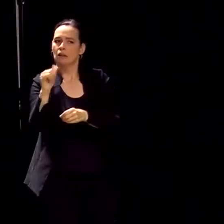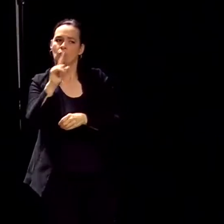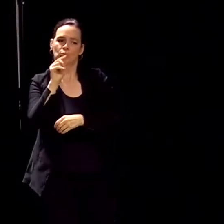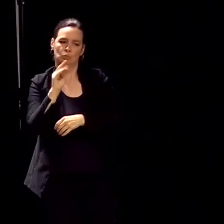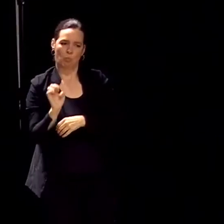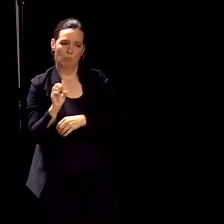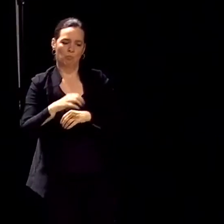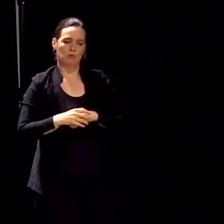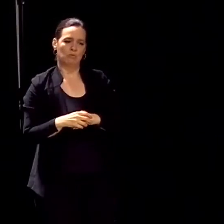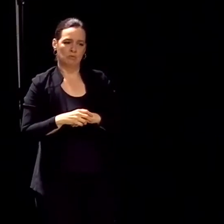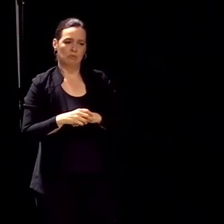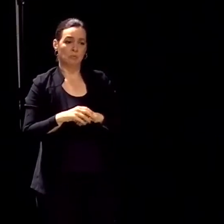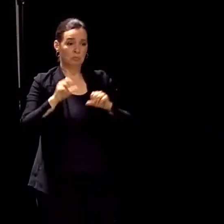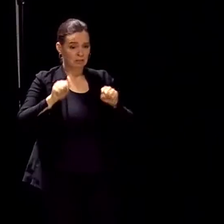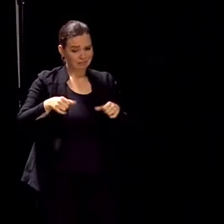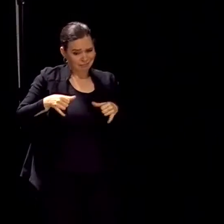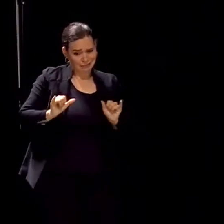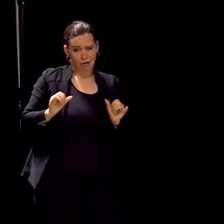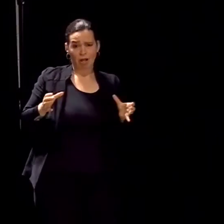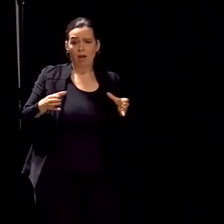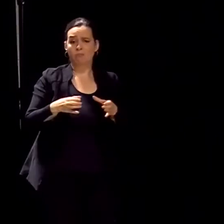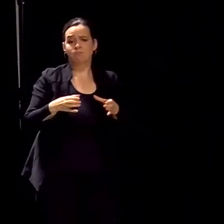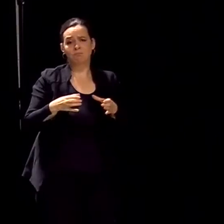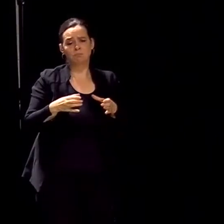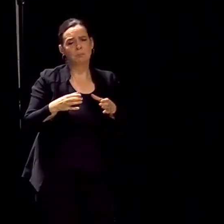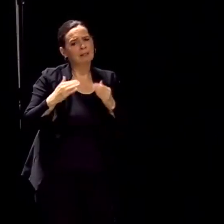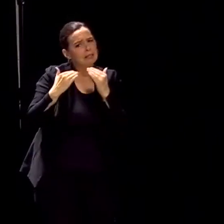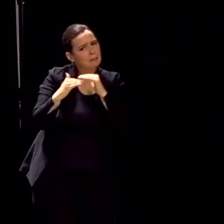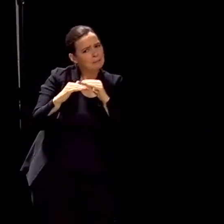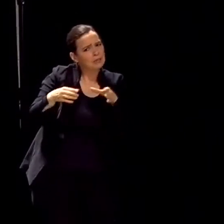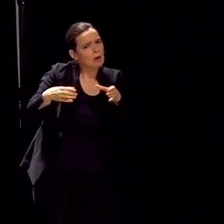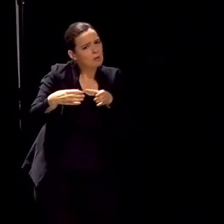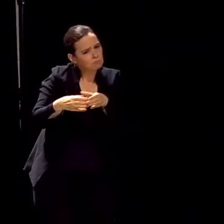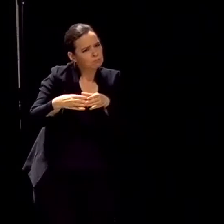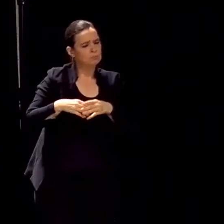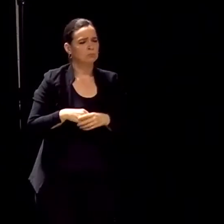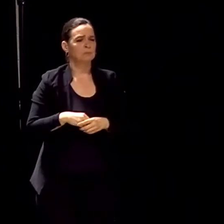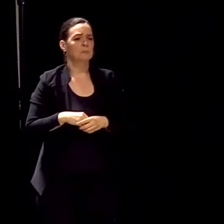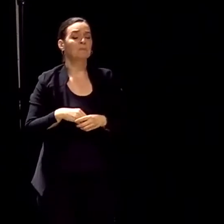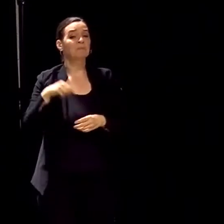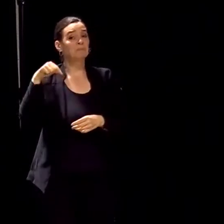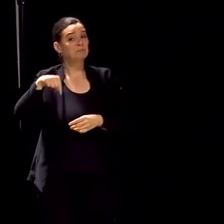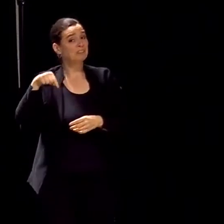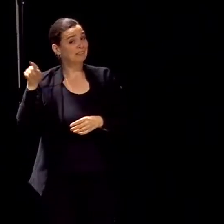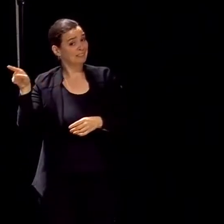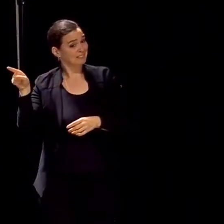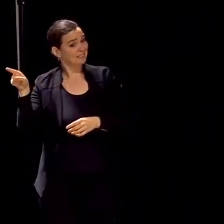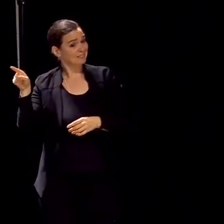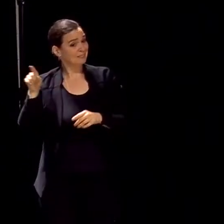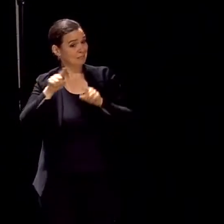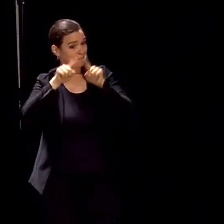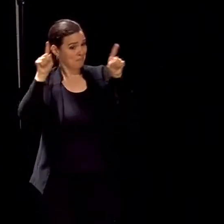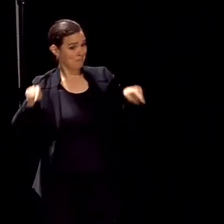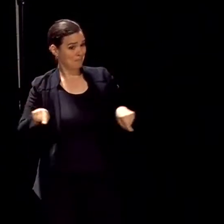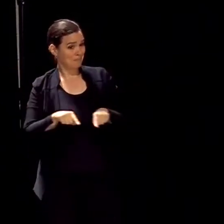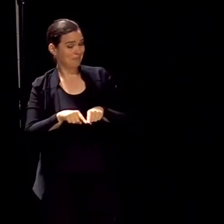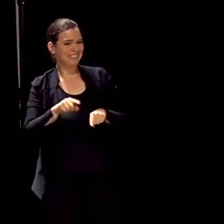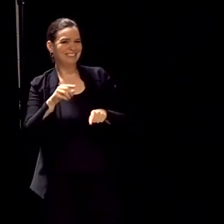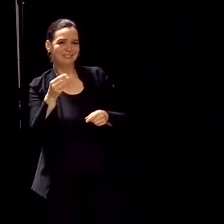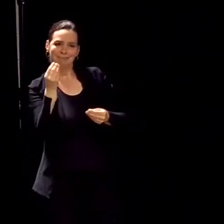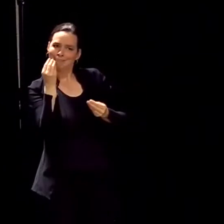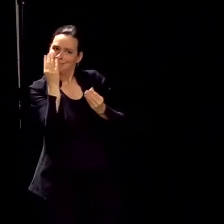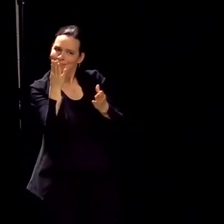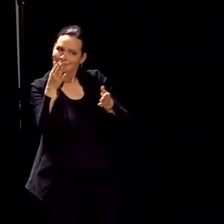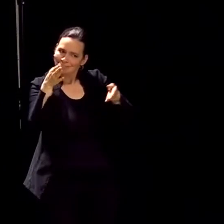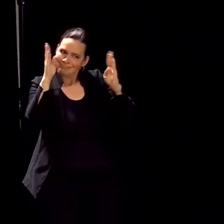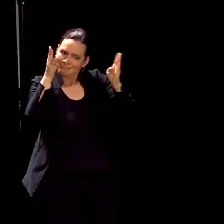anywhere in 20 minutes. I think the reality is this needs to be a kind of a rallying call, just to kind of